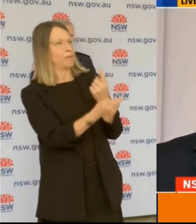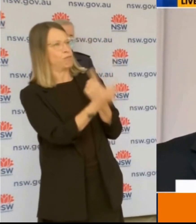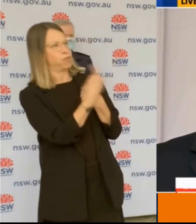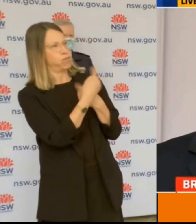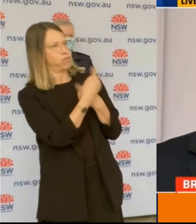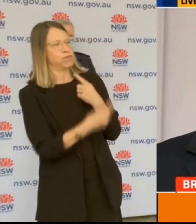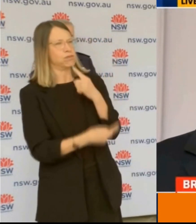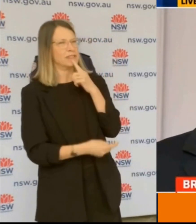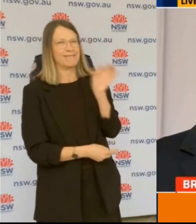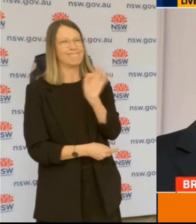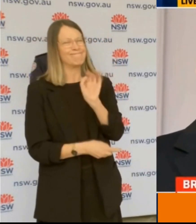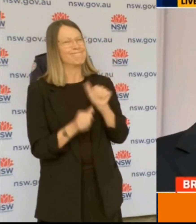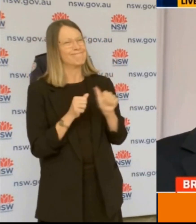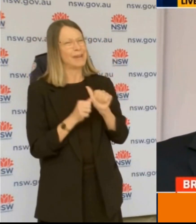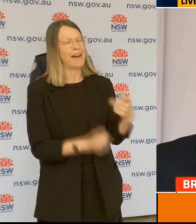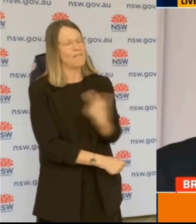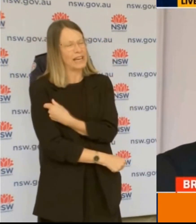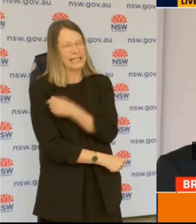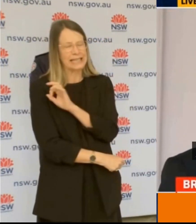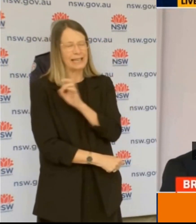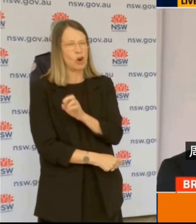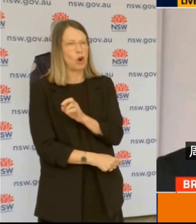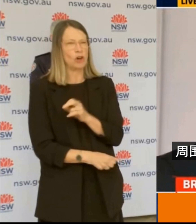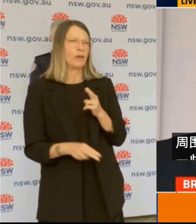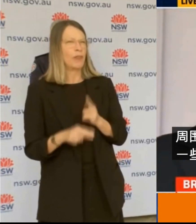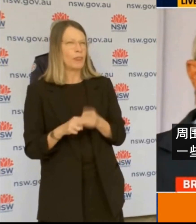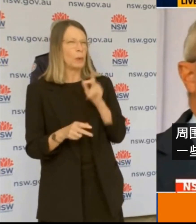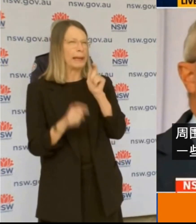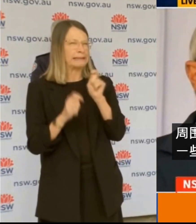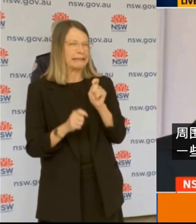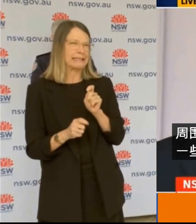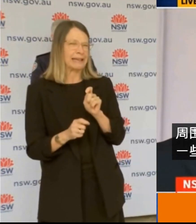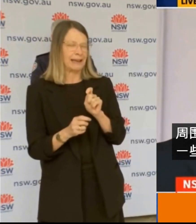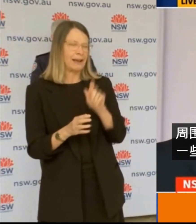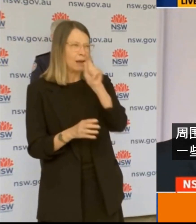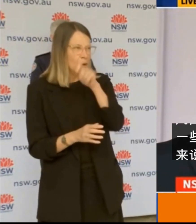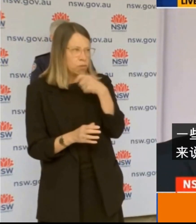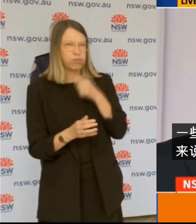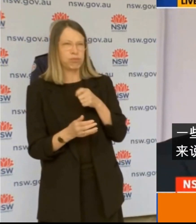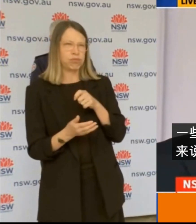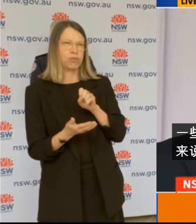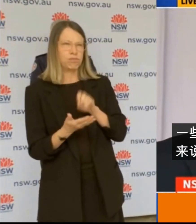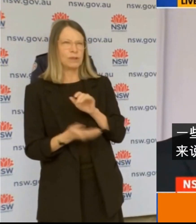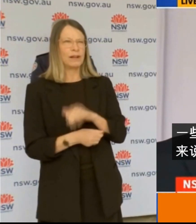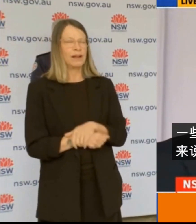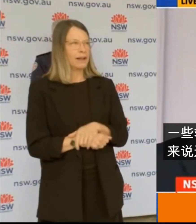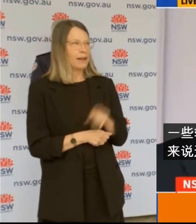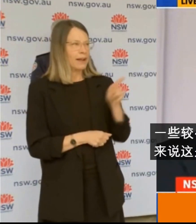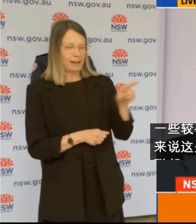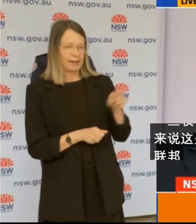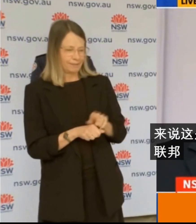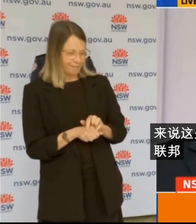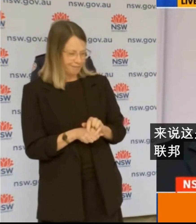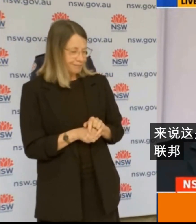it too difficult? Into the rapid antigen testing? Yeah, that were. The issues around that were that for some of the smaller businesses, it wasn't practical because